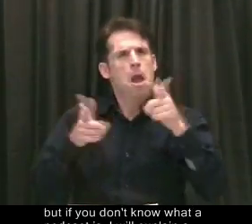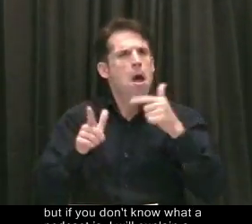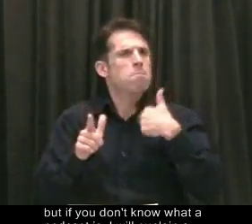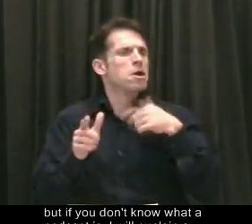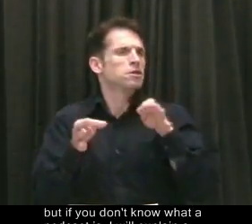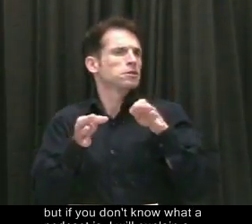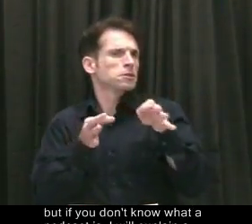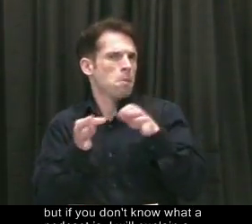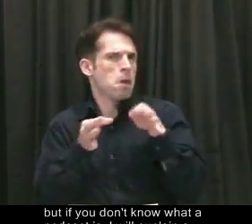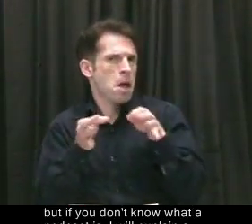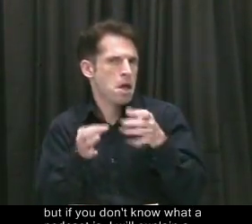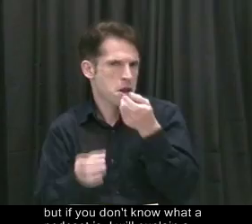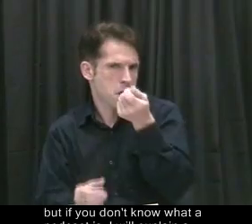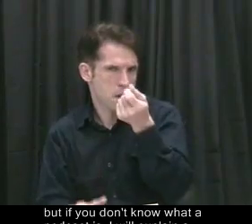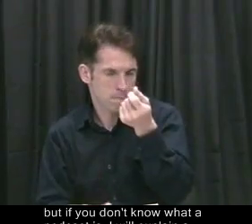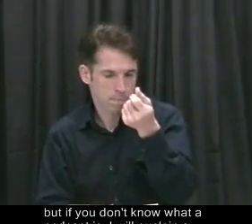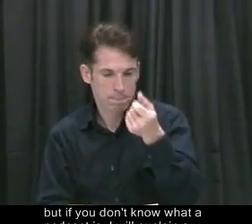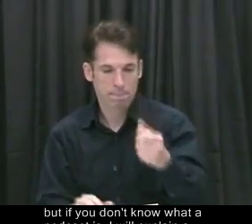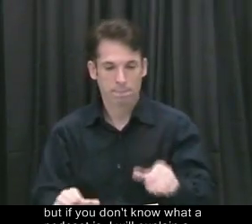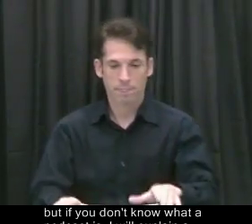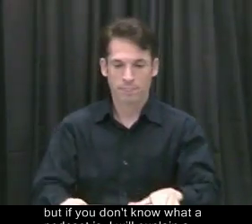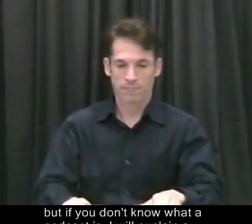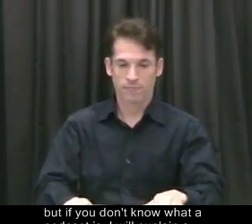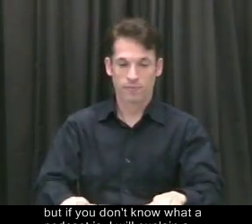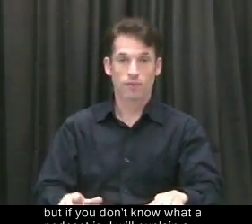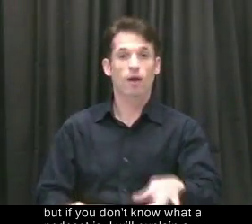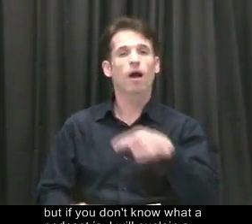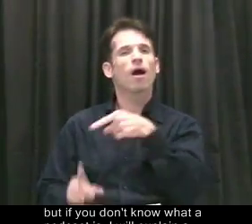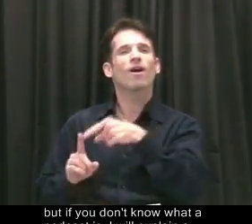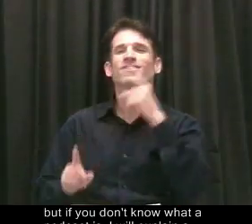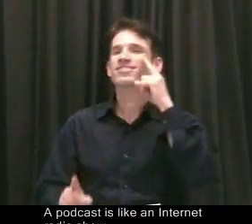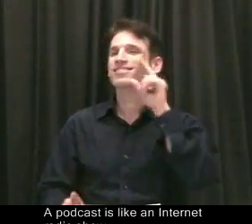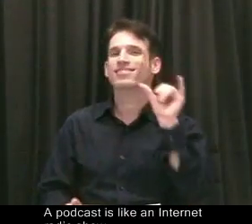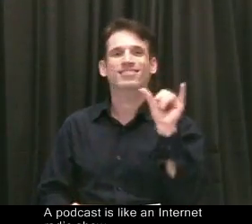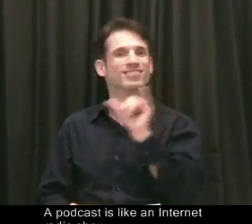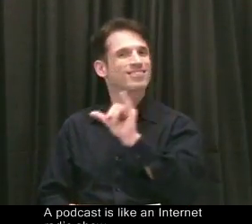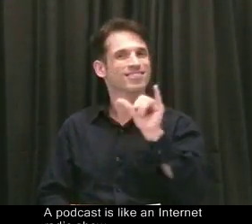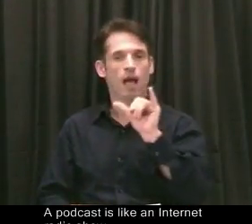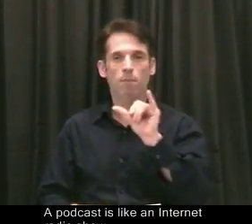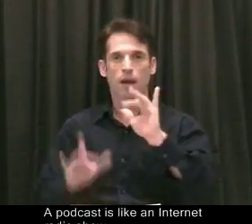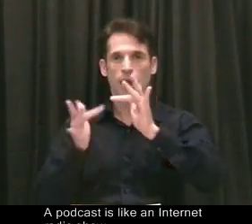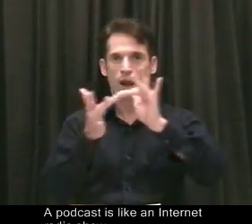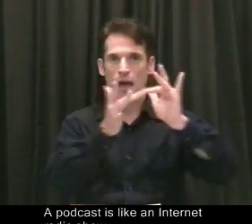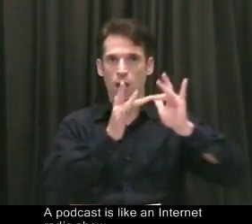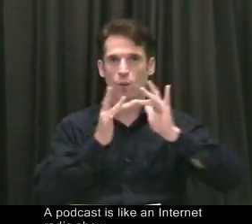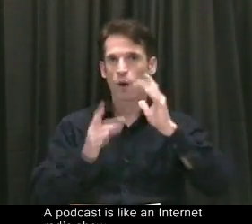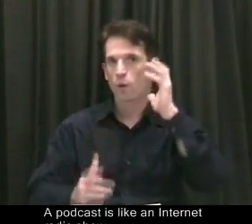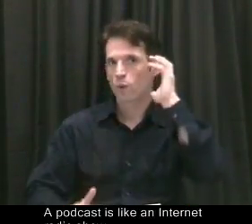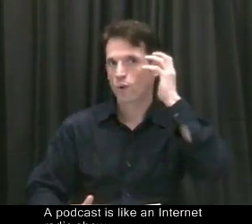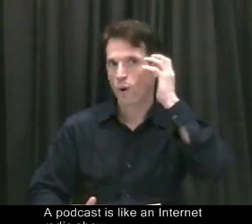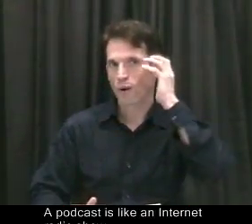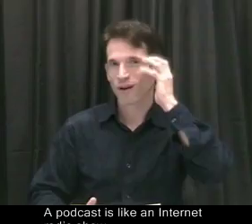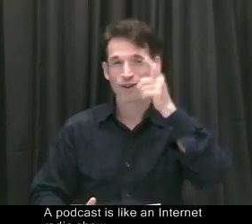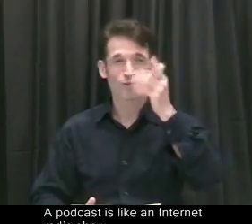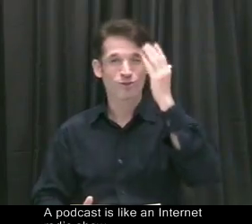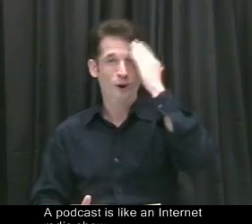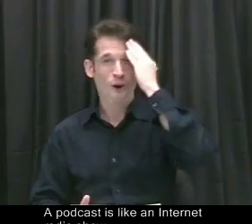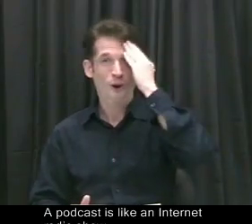But if you don't know what a podcast is, I will explain a little bit. A podcast is like an